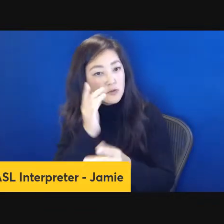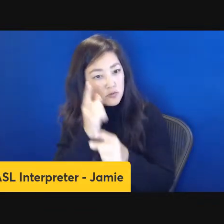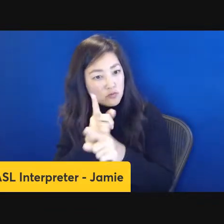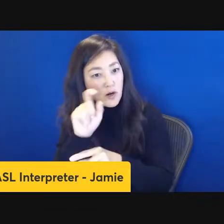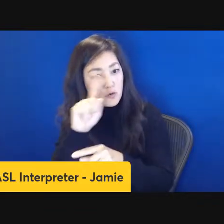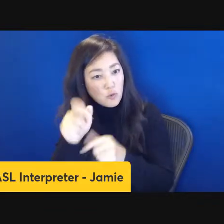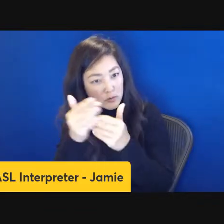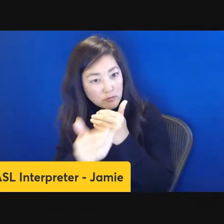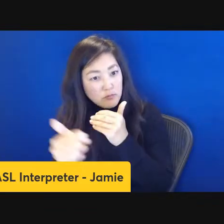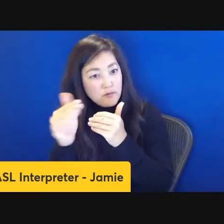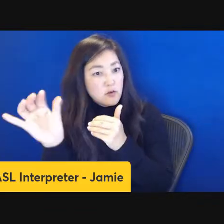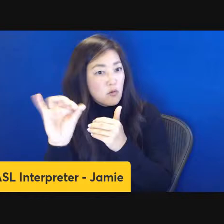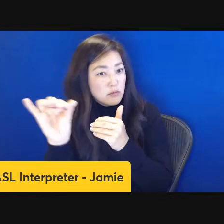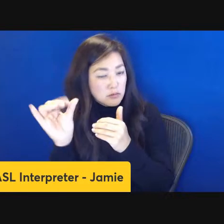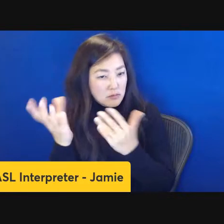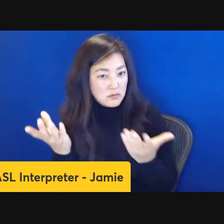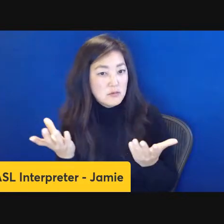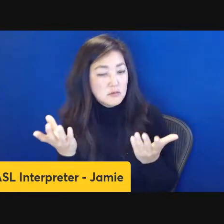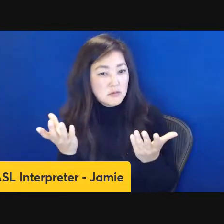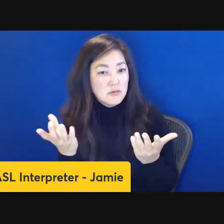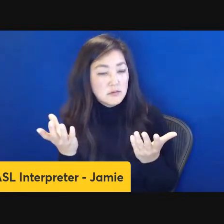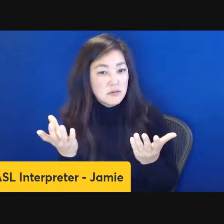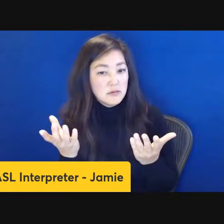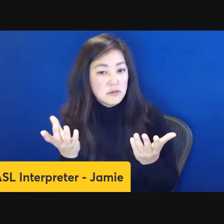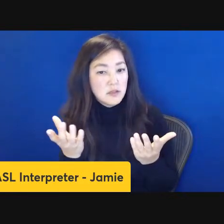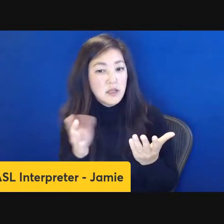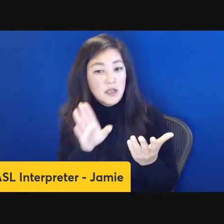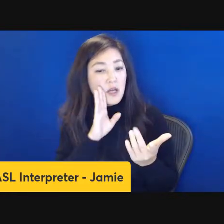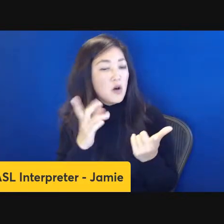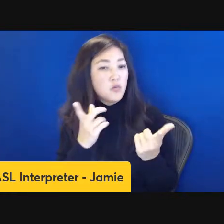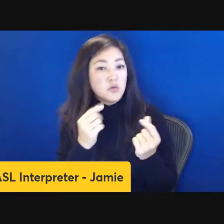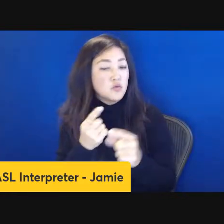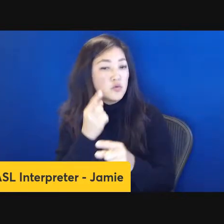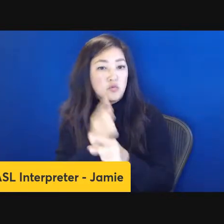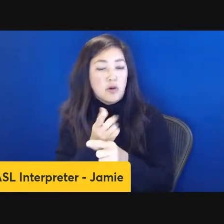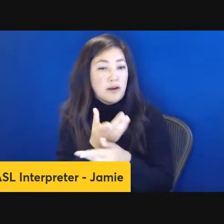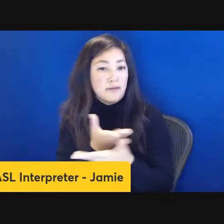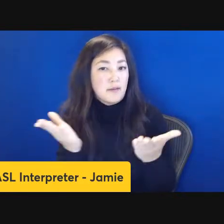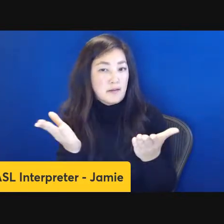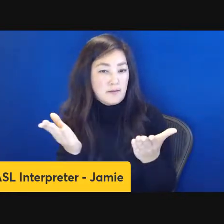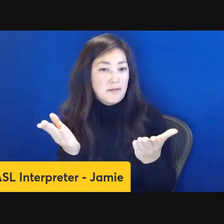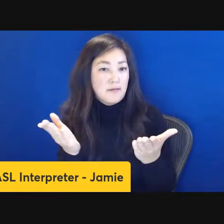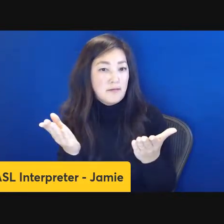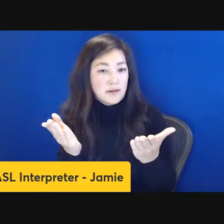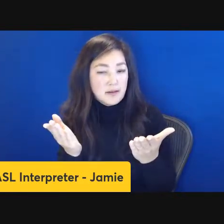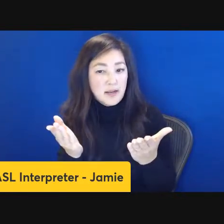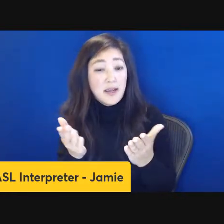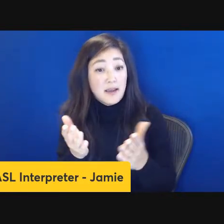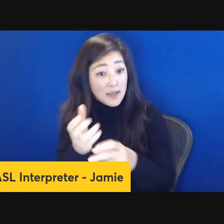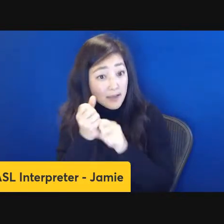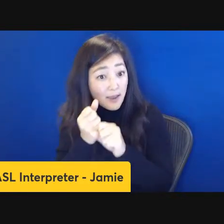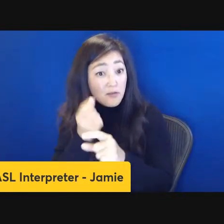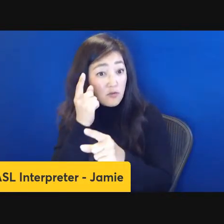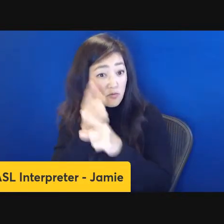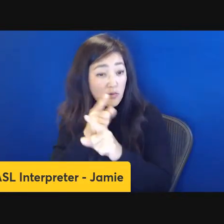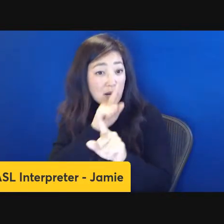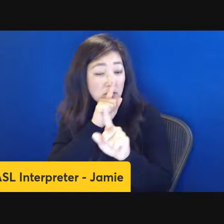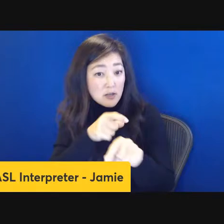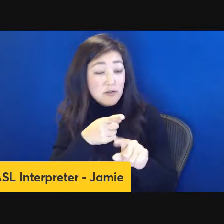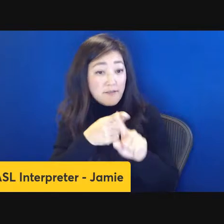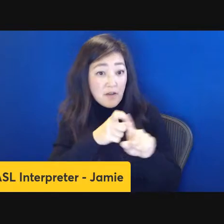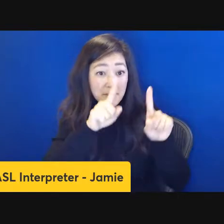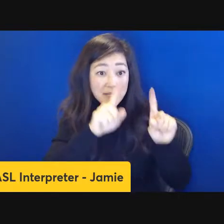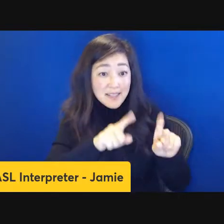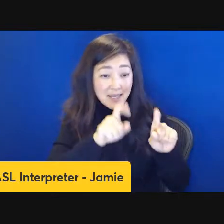moving forward, so that we'll do the right thing, which is get the right answers from our diagnostic testing and